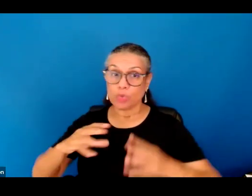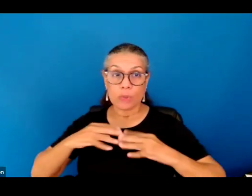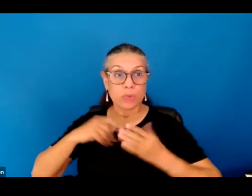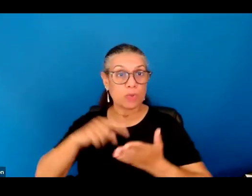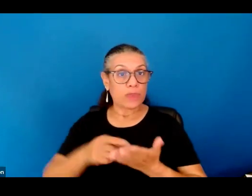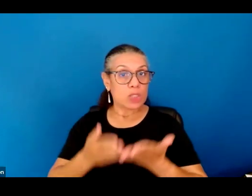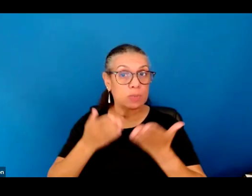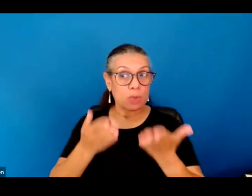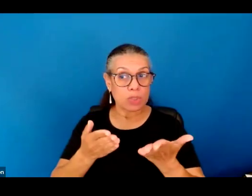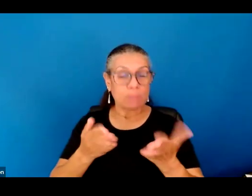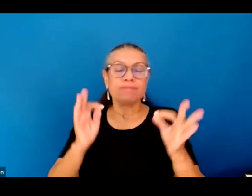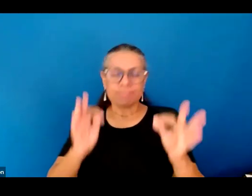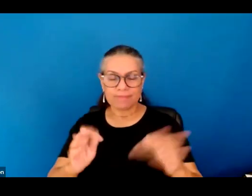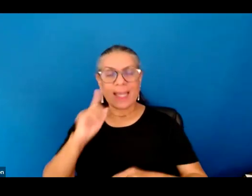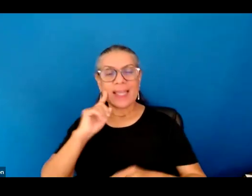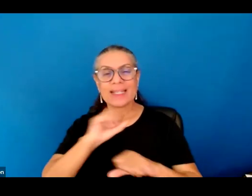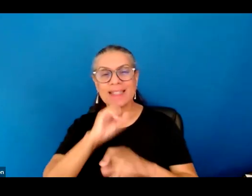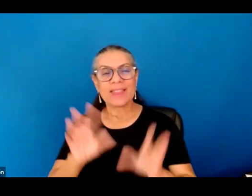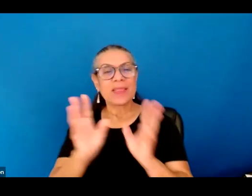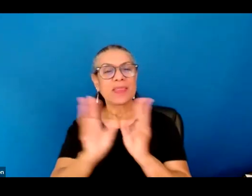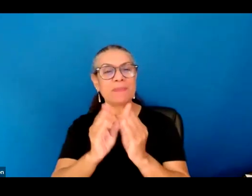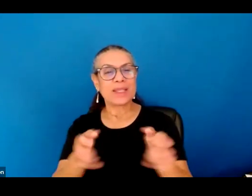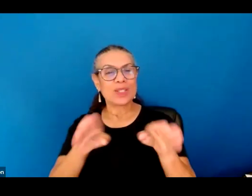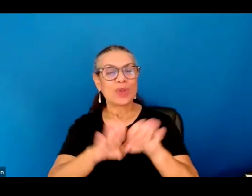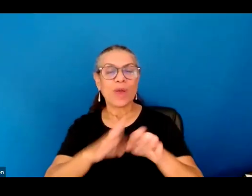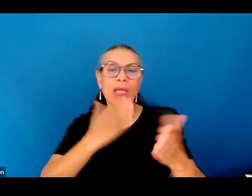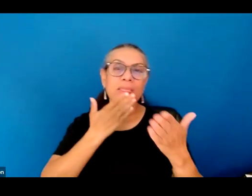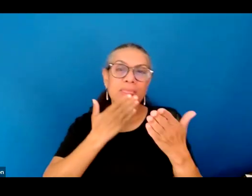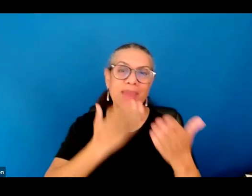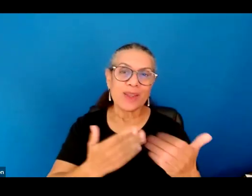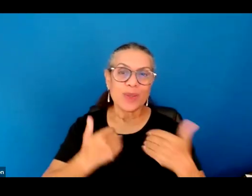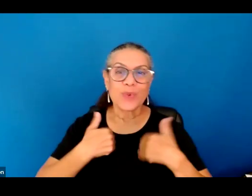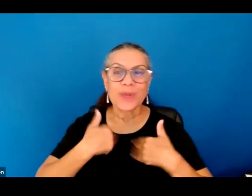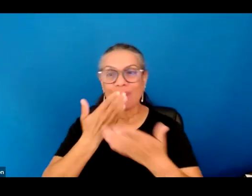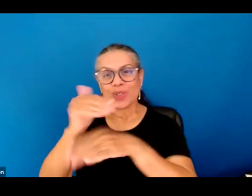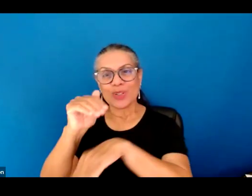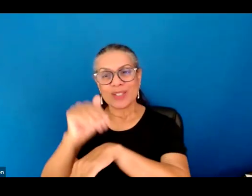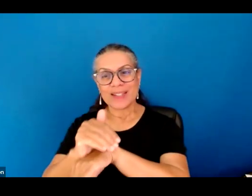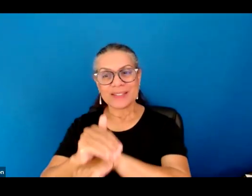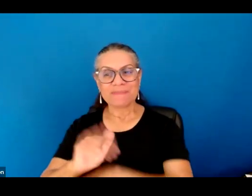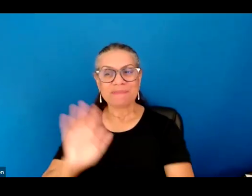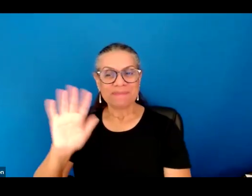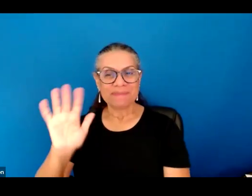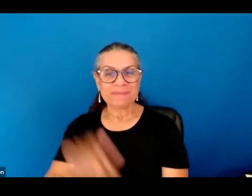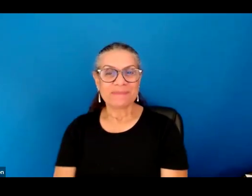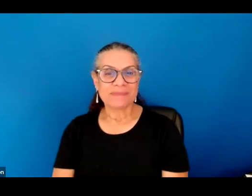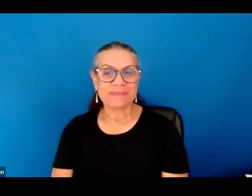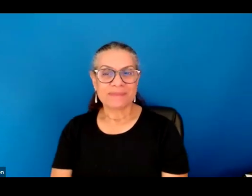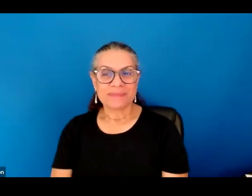unanimous consent? Hearing none, the meeting is adjourned. Thank you all and have a good night. Thank you. Thank you.